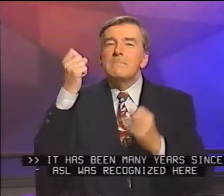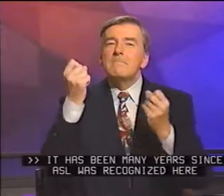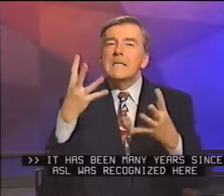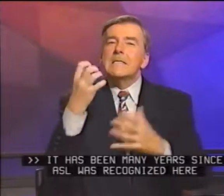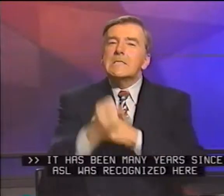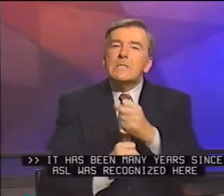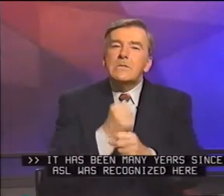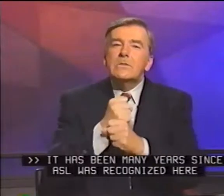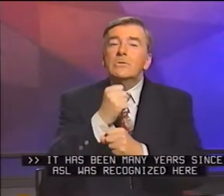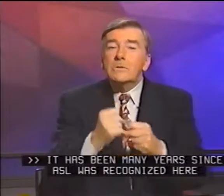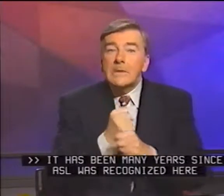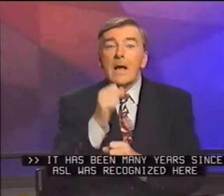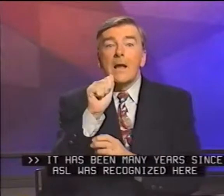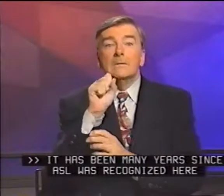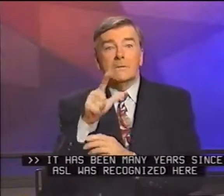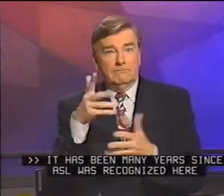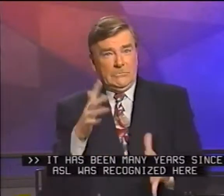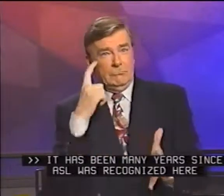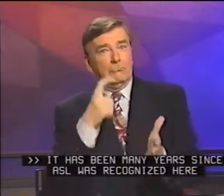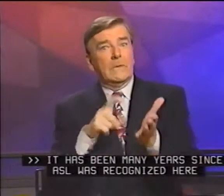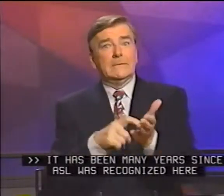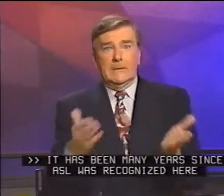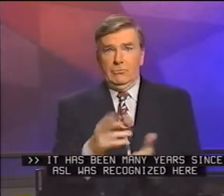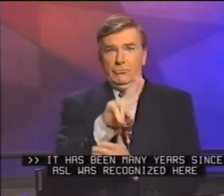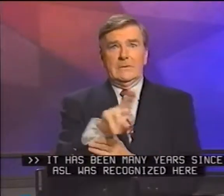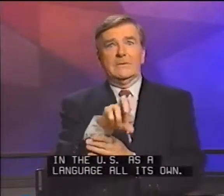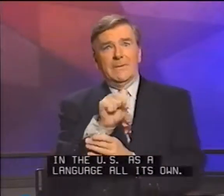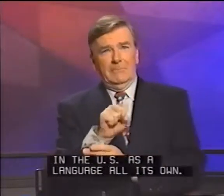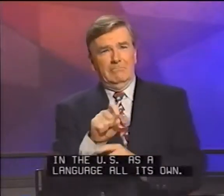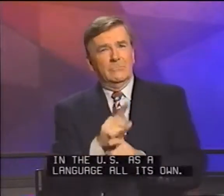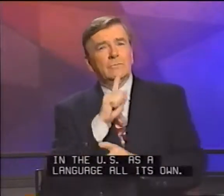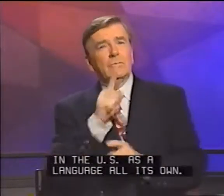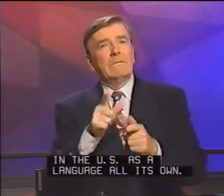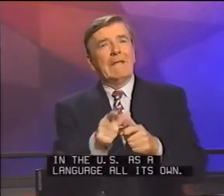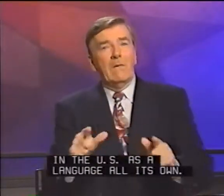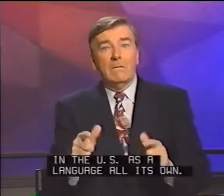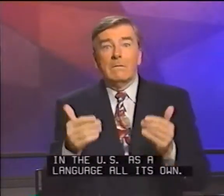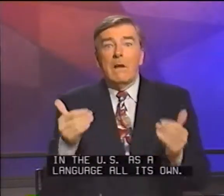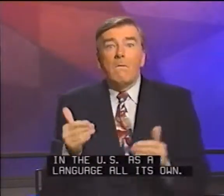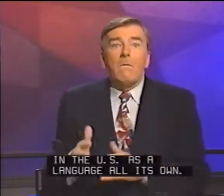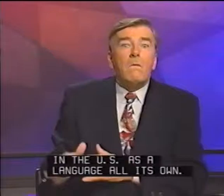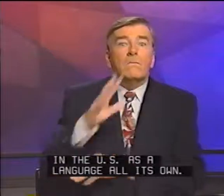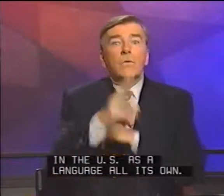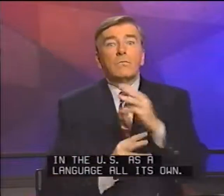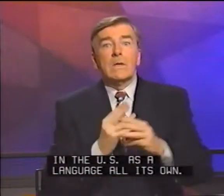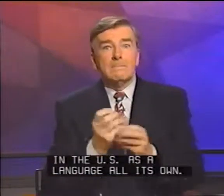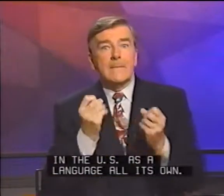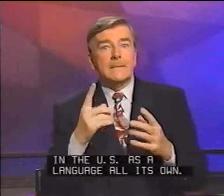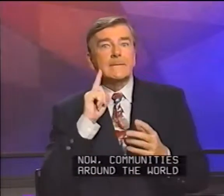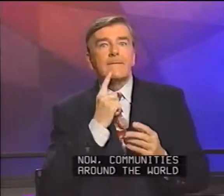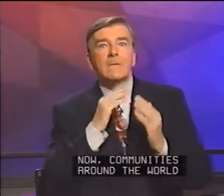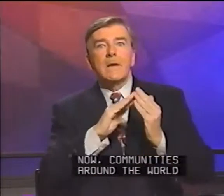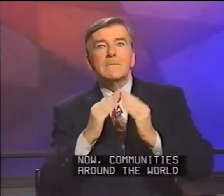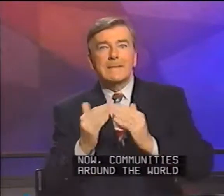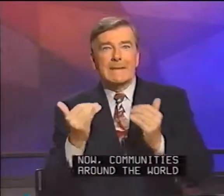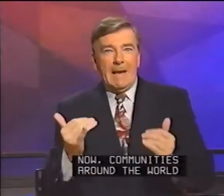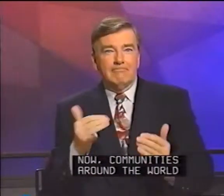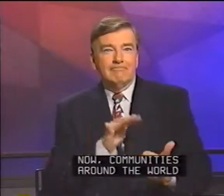It's been many years since ASL was recognized here in the U.S. as a language all its own. Now communities around the